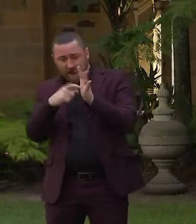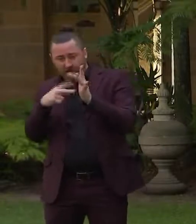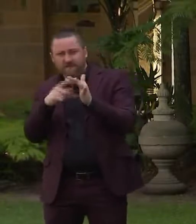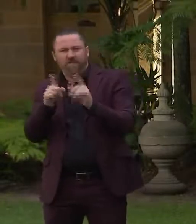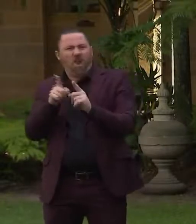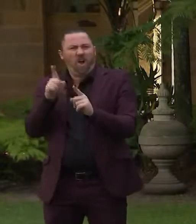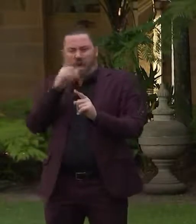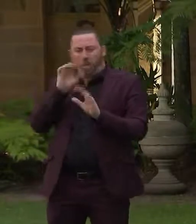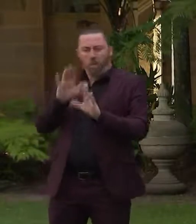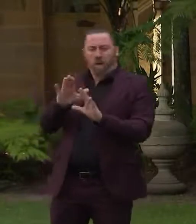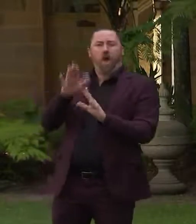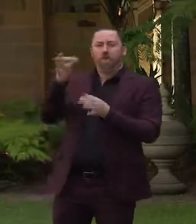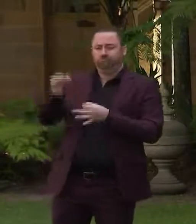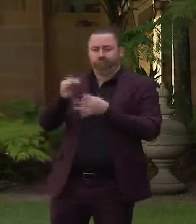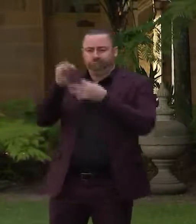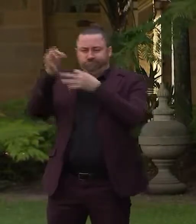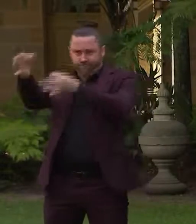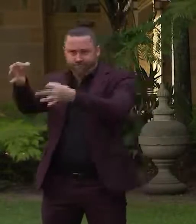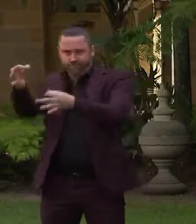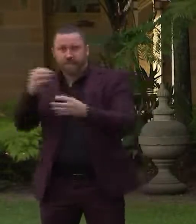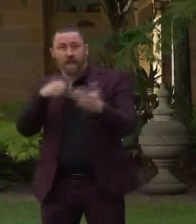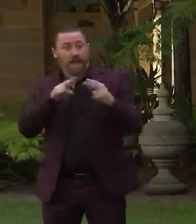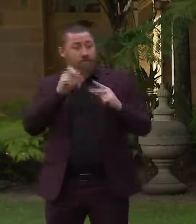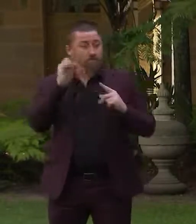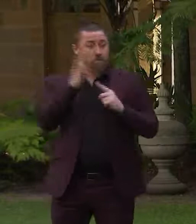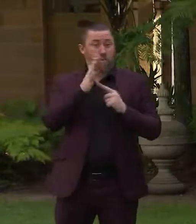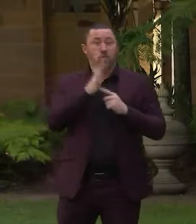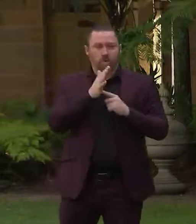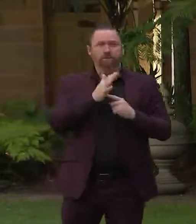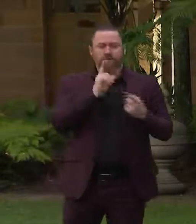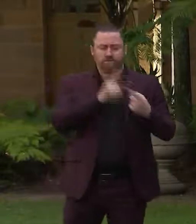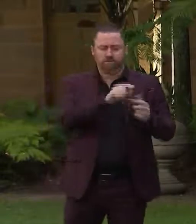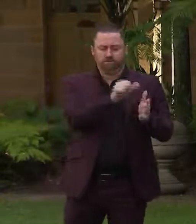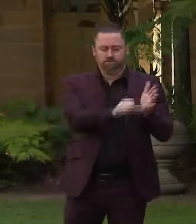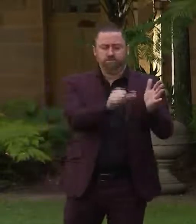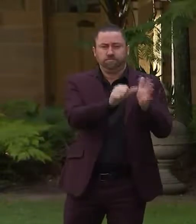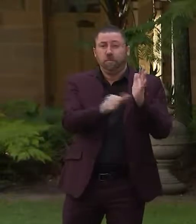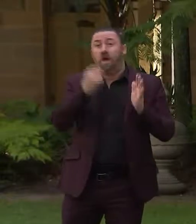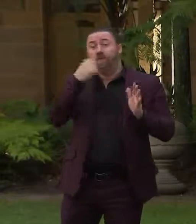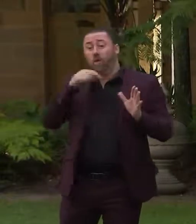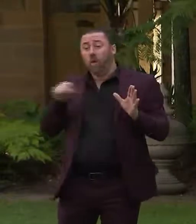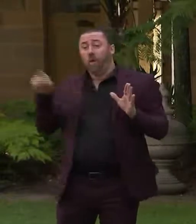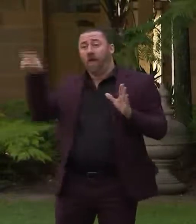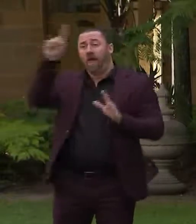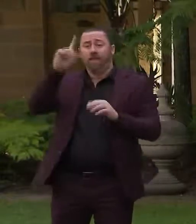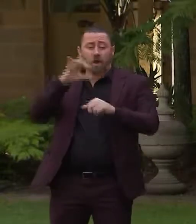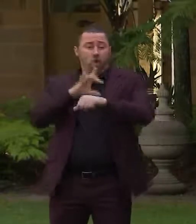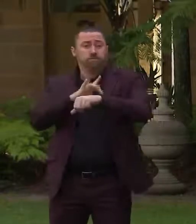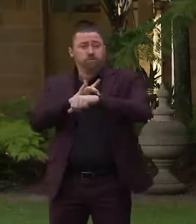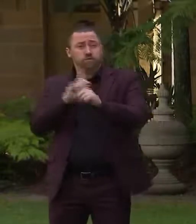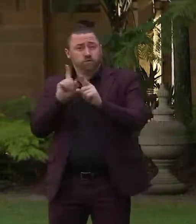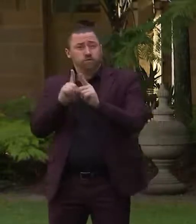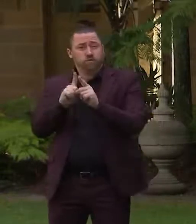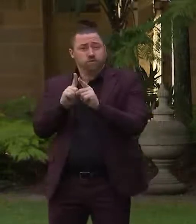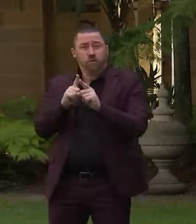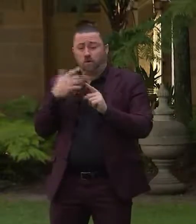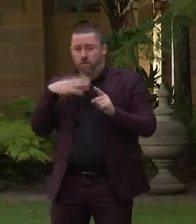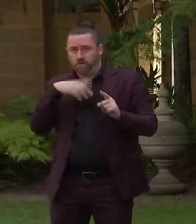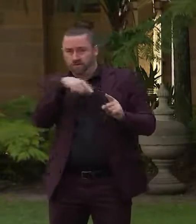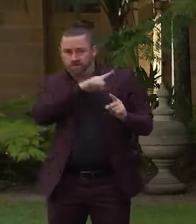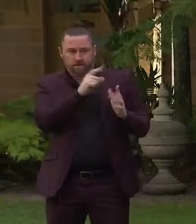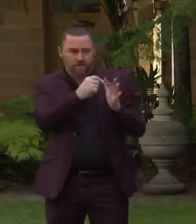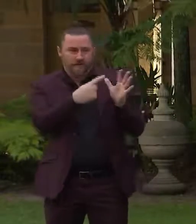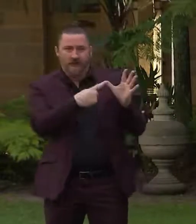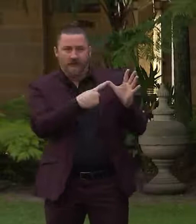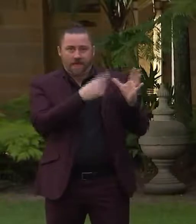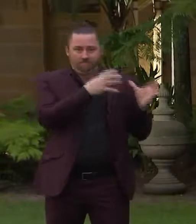course. And some other hospitals have had to reduce some of their elective surgery, the less critical cases, to take the increased